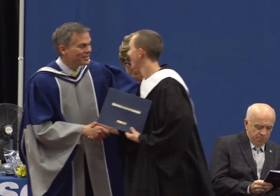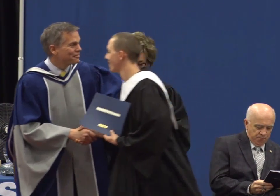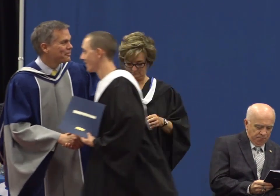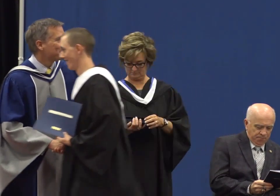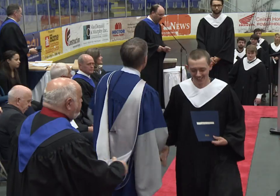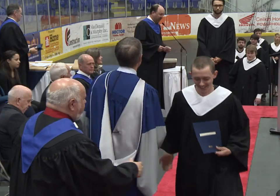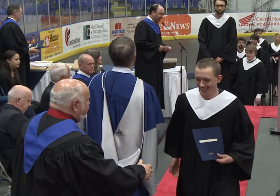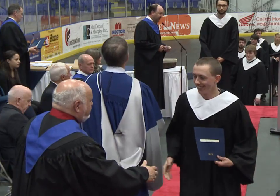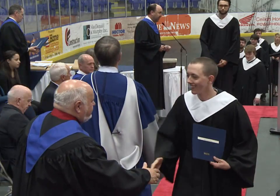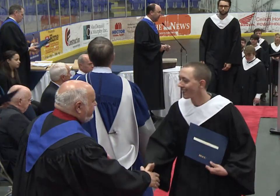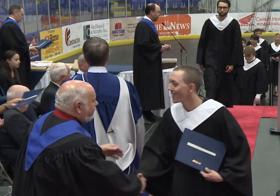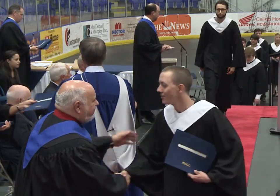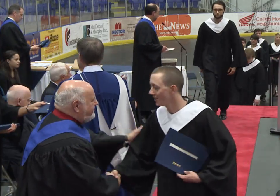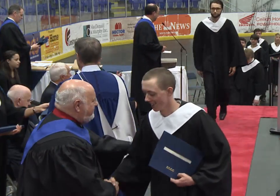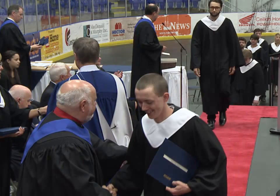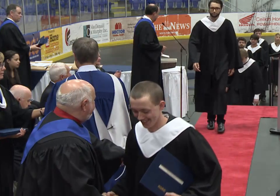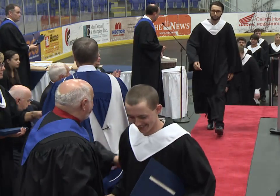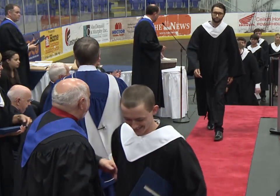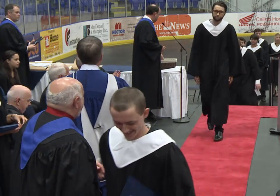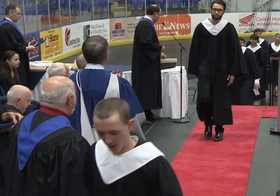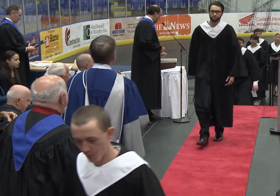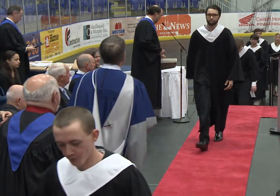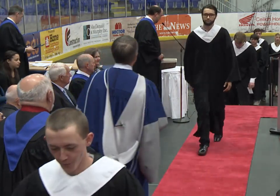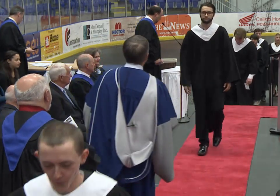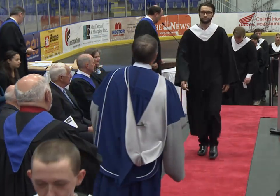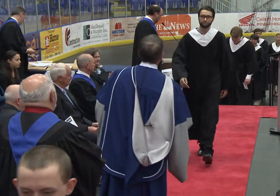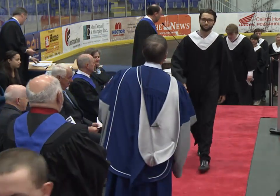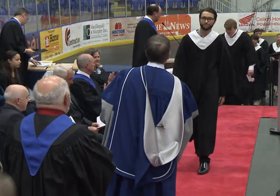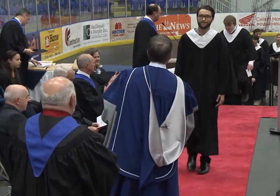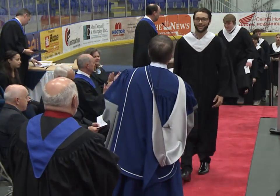With honors, Shelby Frazier.